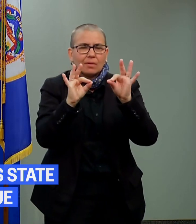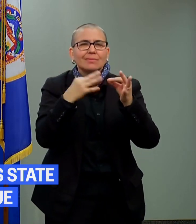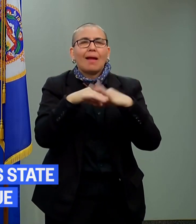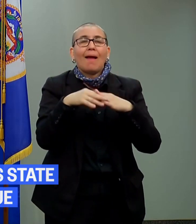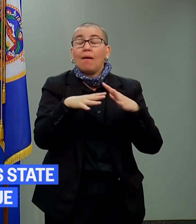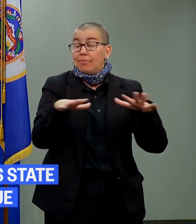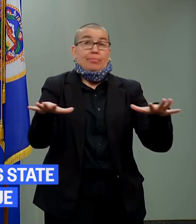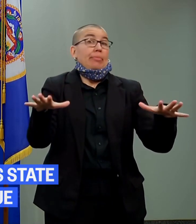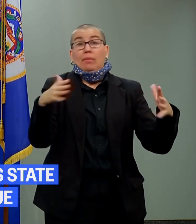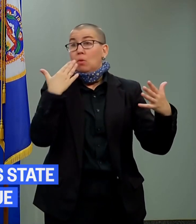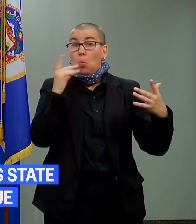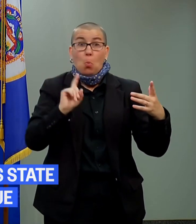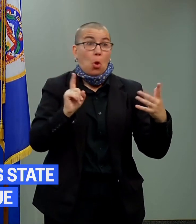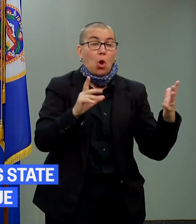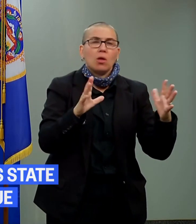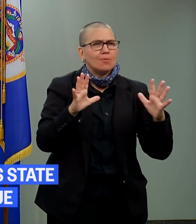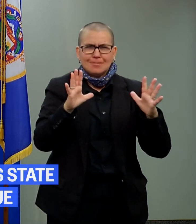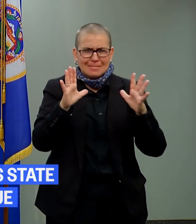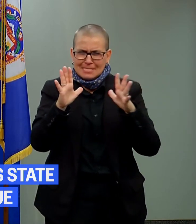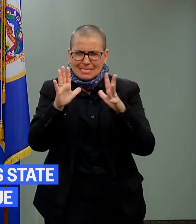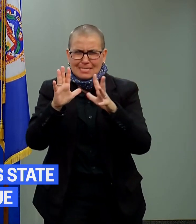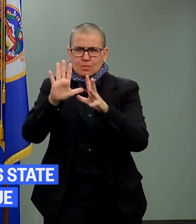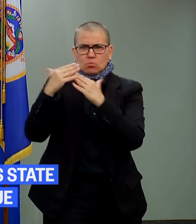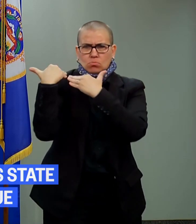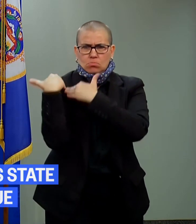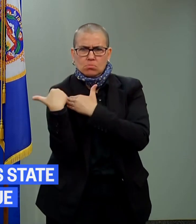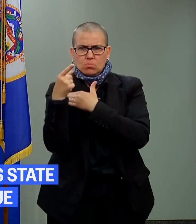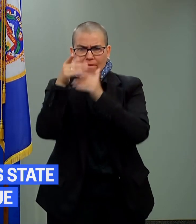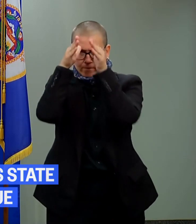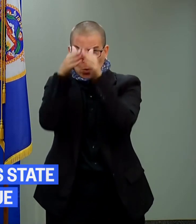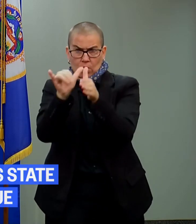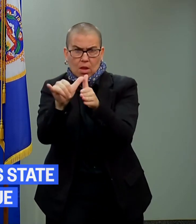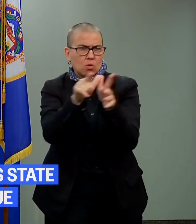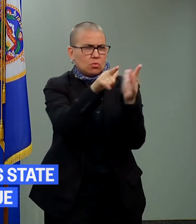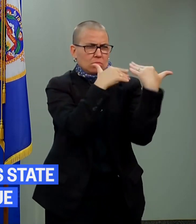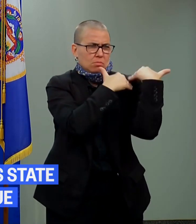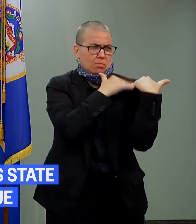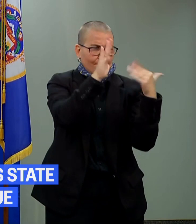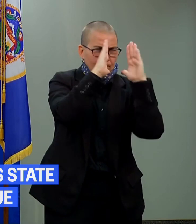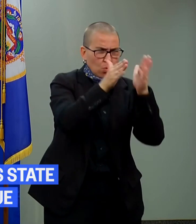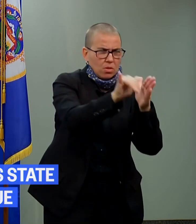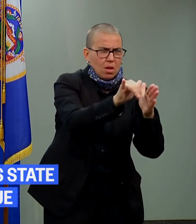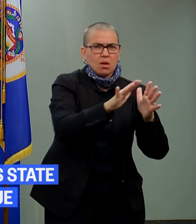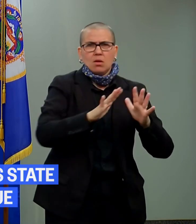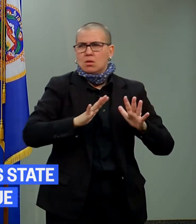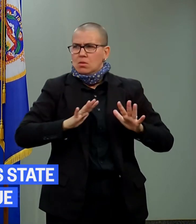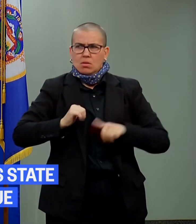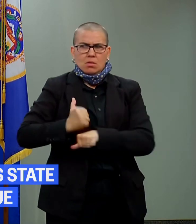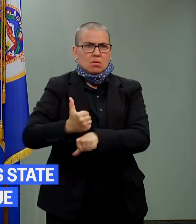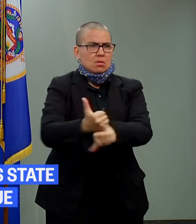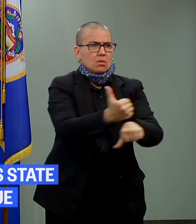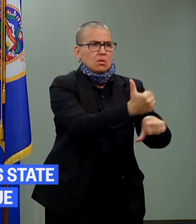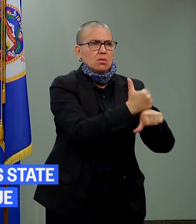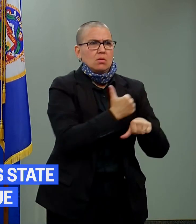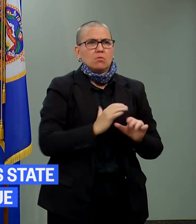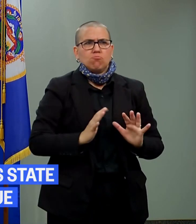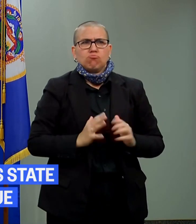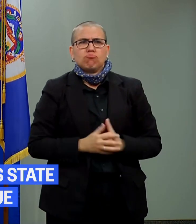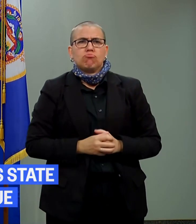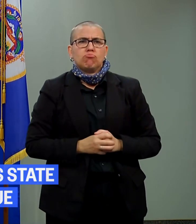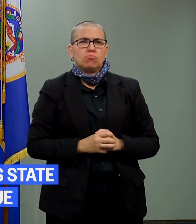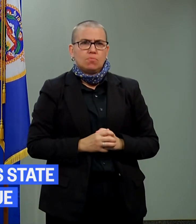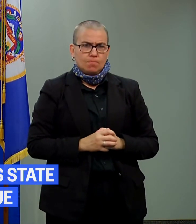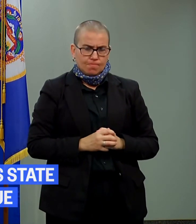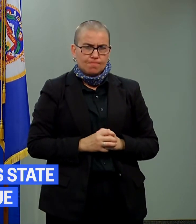rumor with uniformed cops. And finally, last but not least, this was an